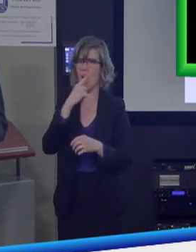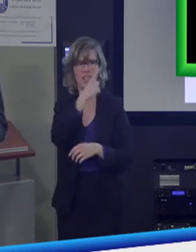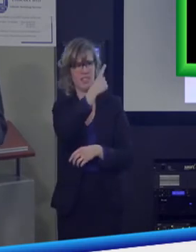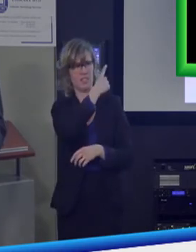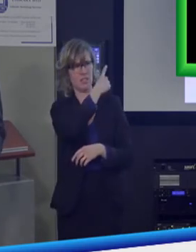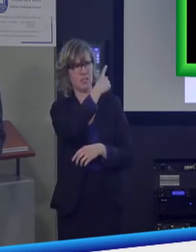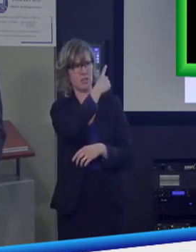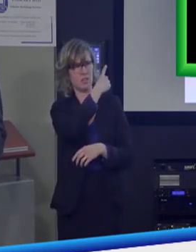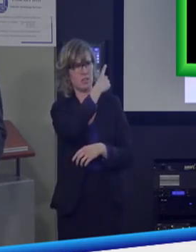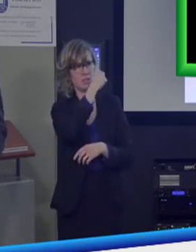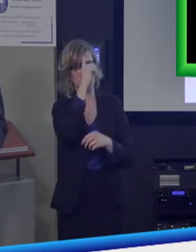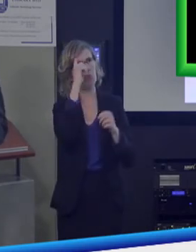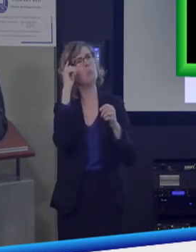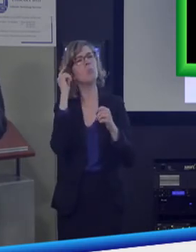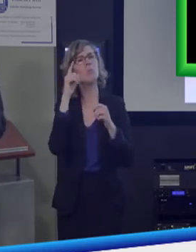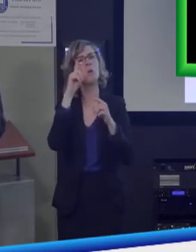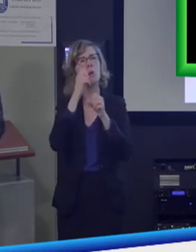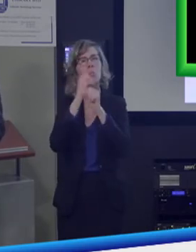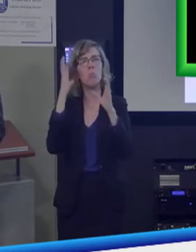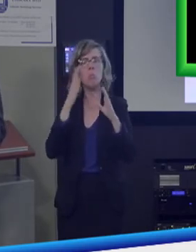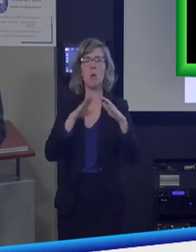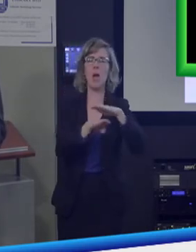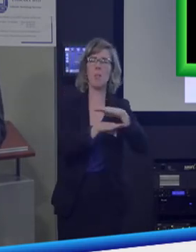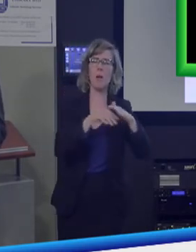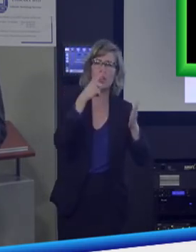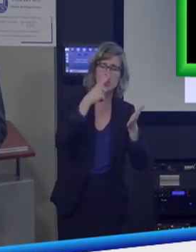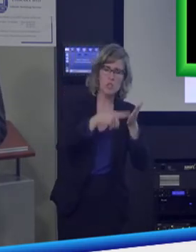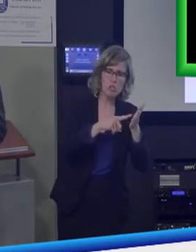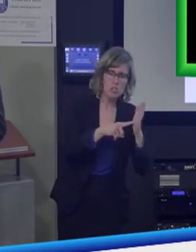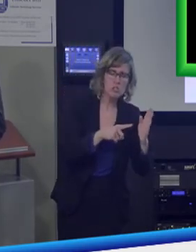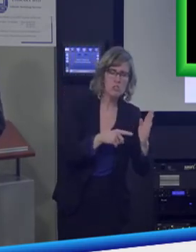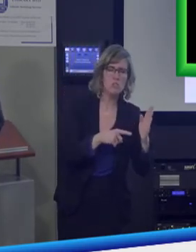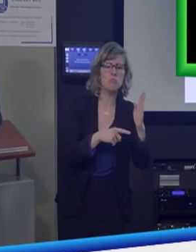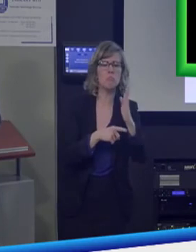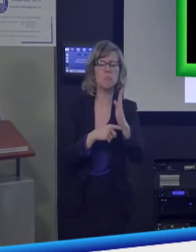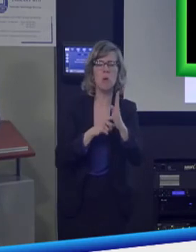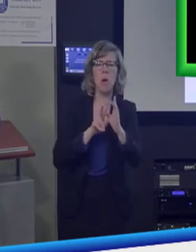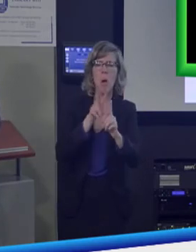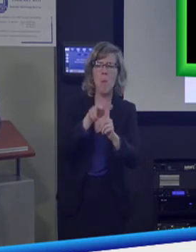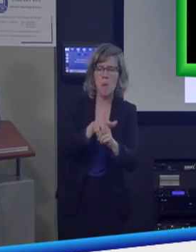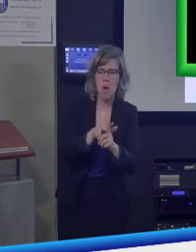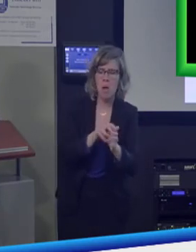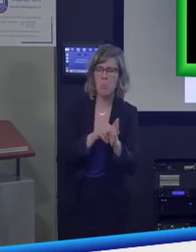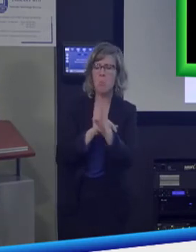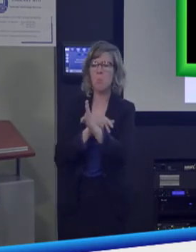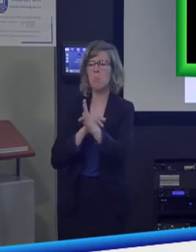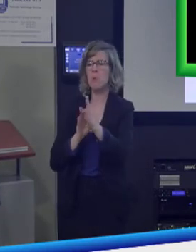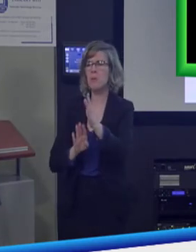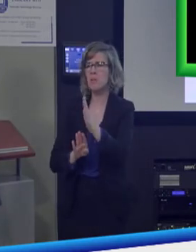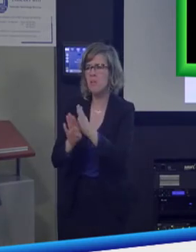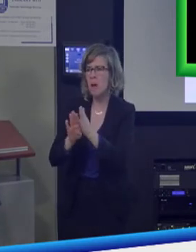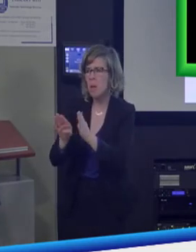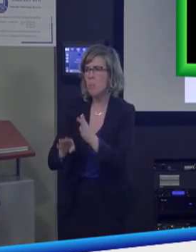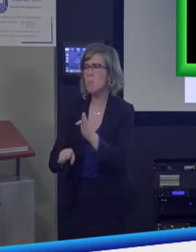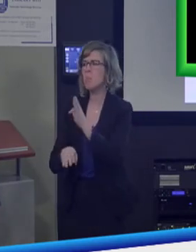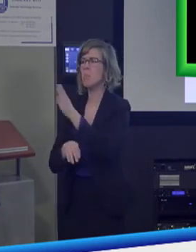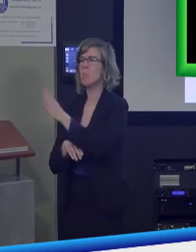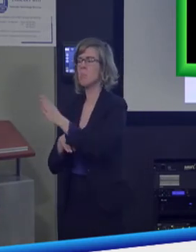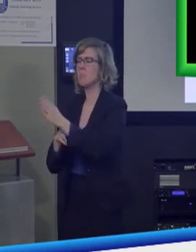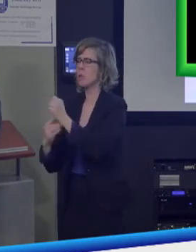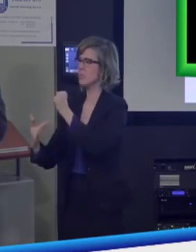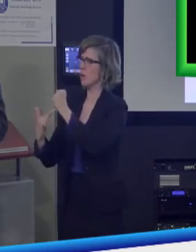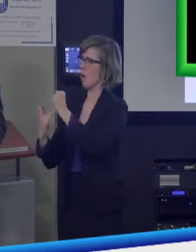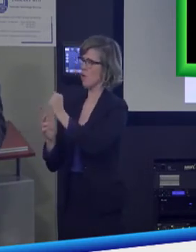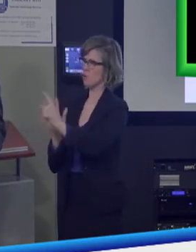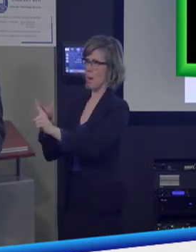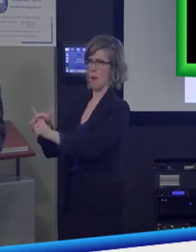you start with basic research, then you get some more applied research, then you might get some development, and eventually technology and